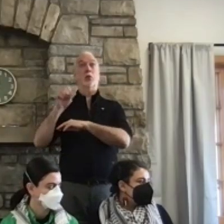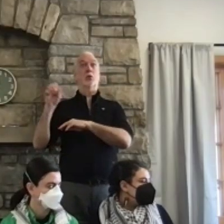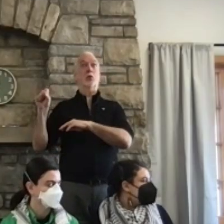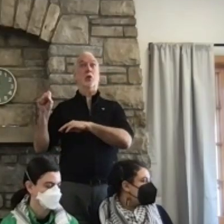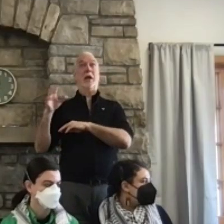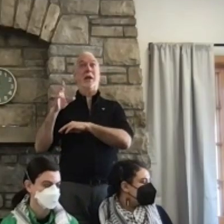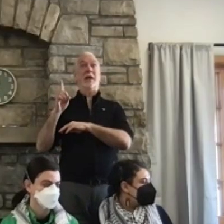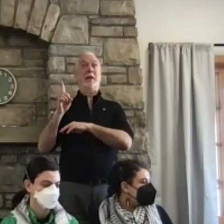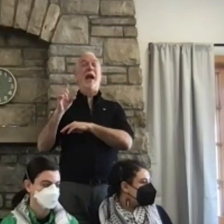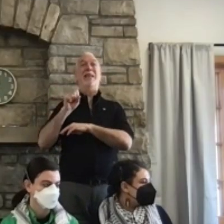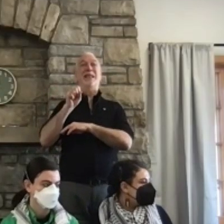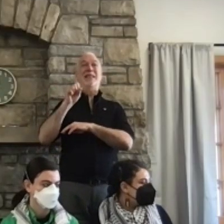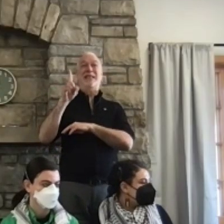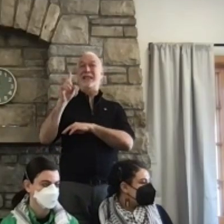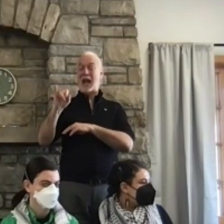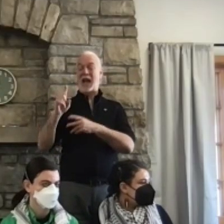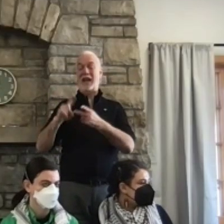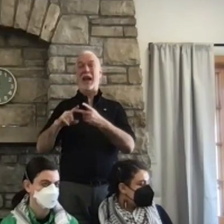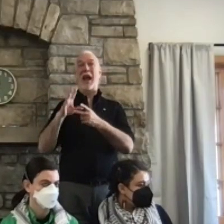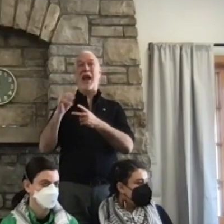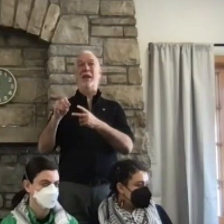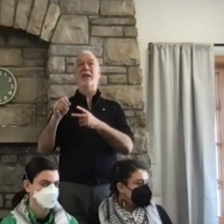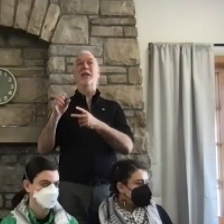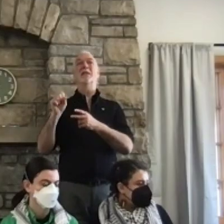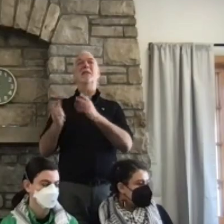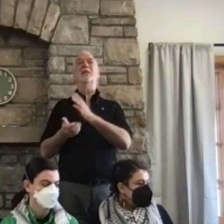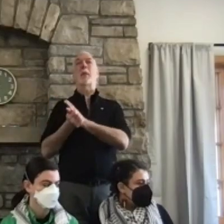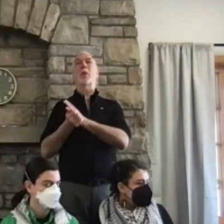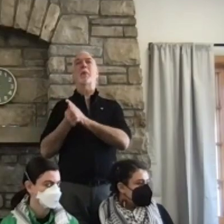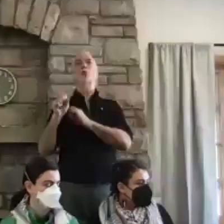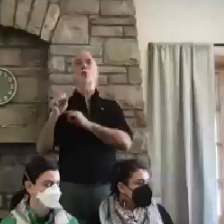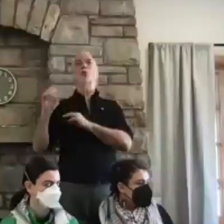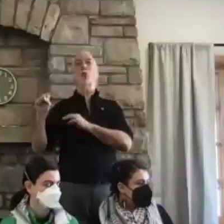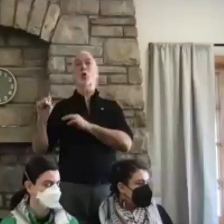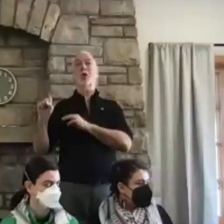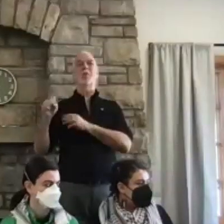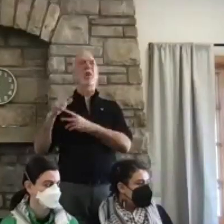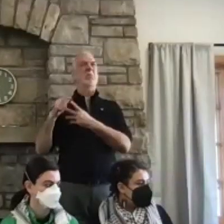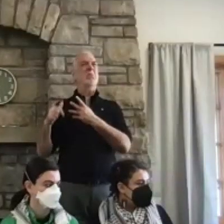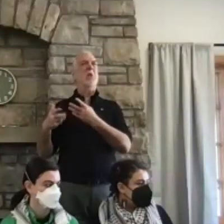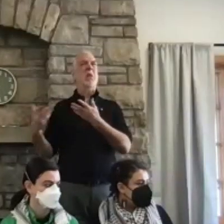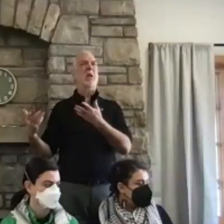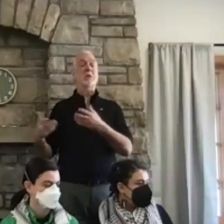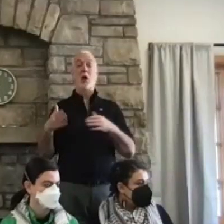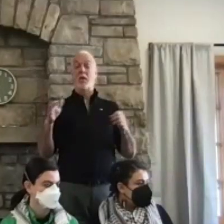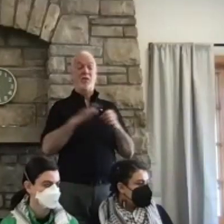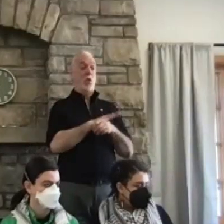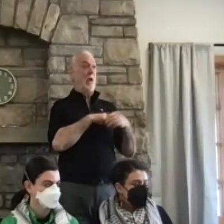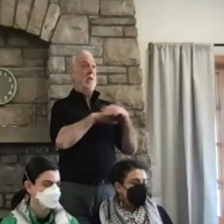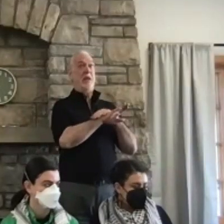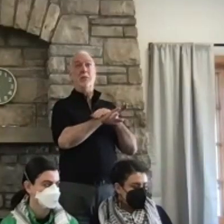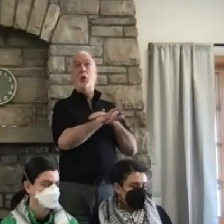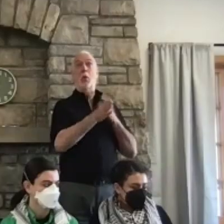Disability Insurance Program and supplemental security income. Just different things like that, fully accessible public